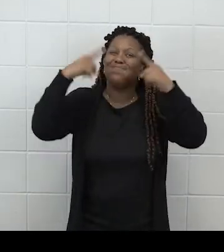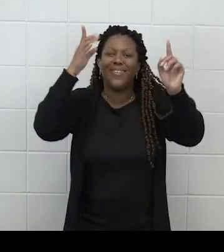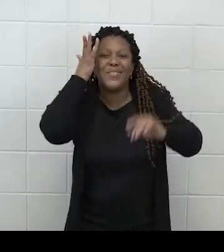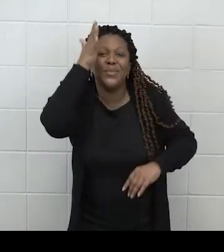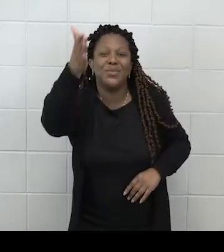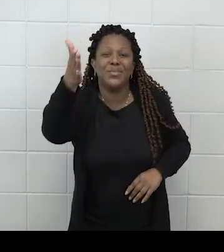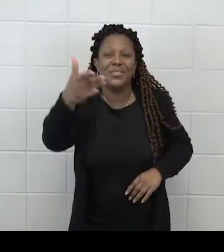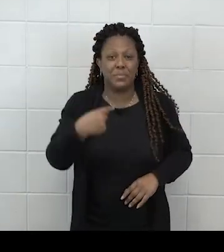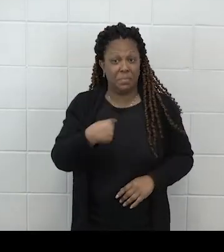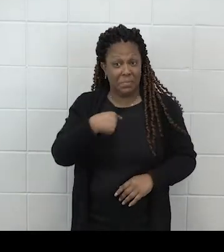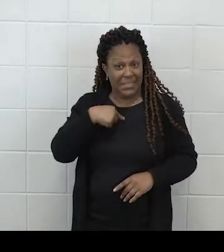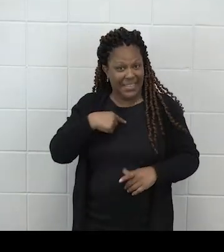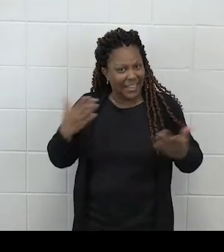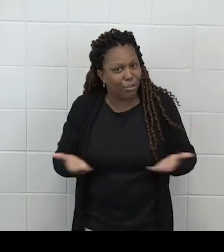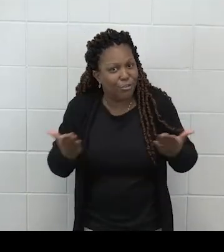Send me.